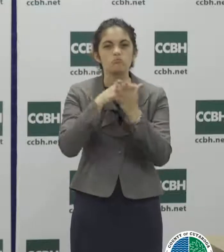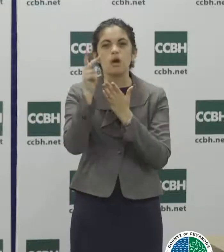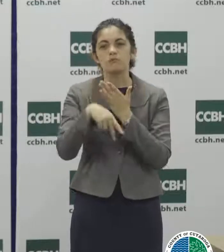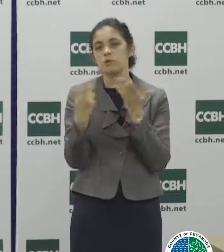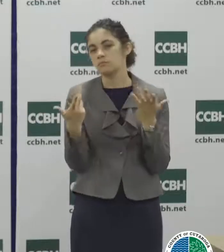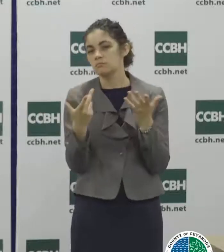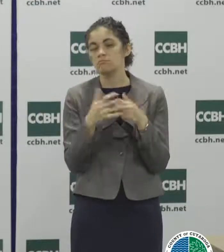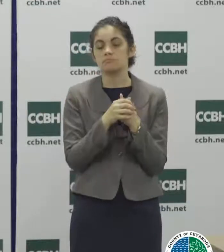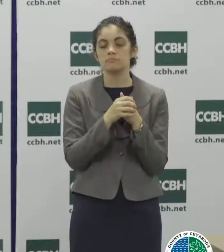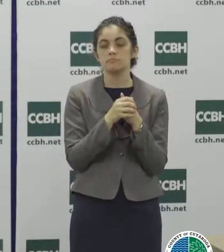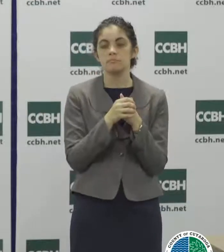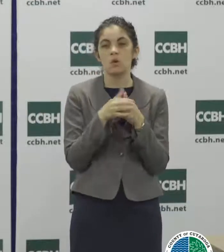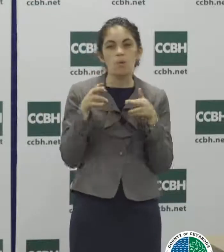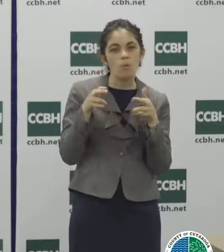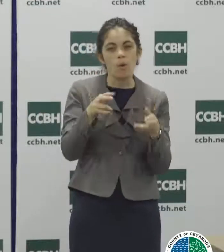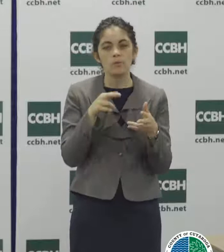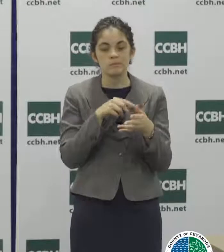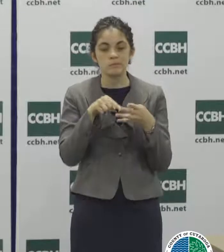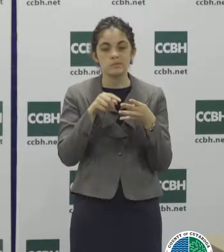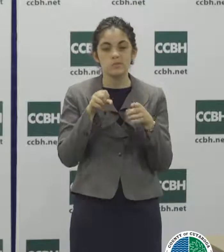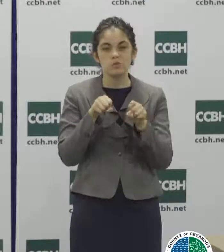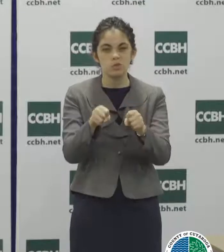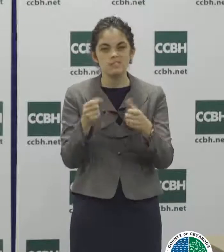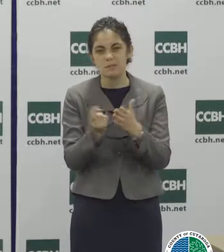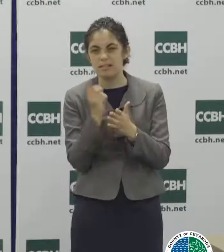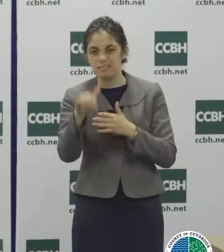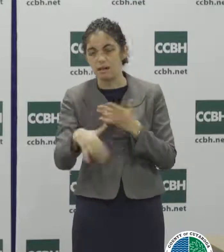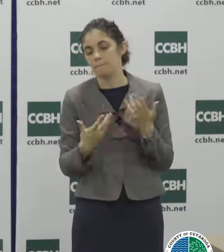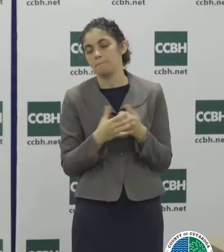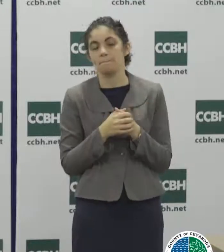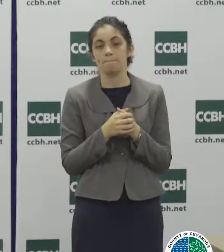project, roads, streetscapes, other things.